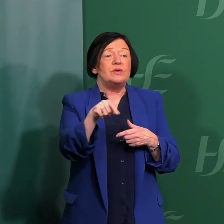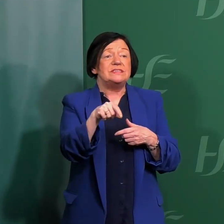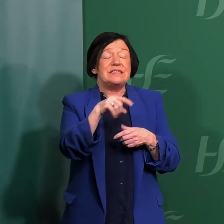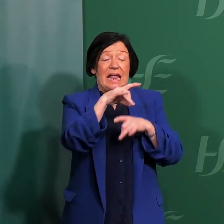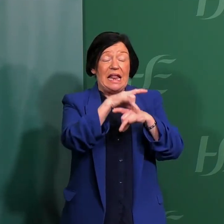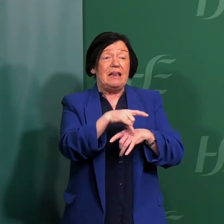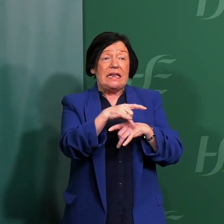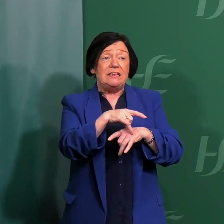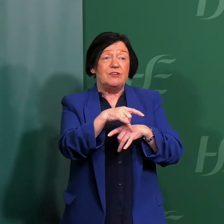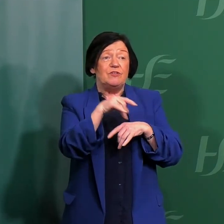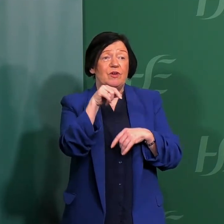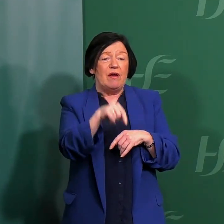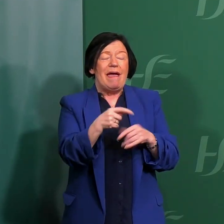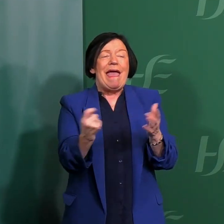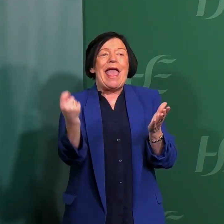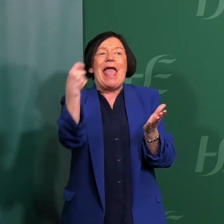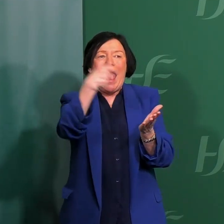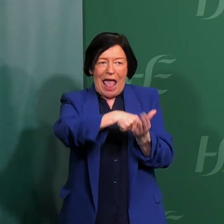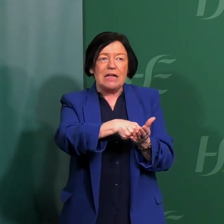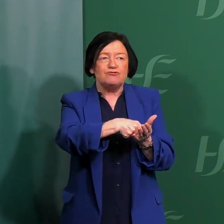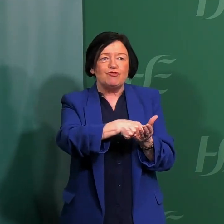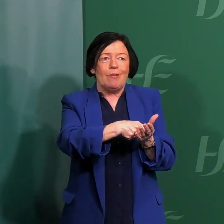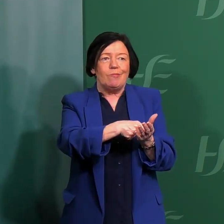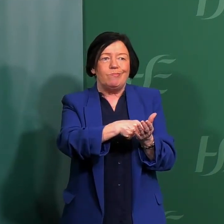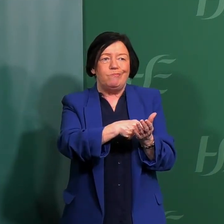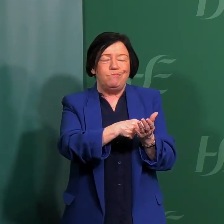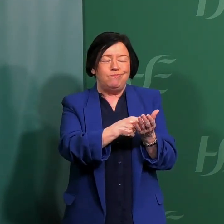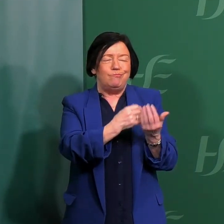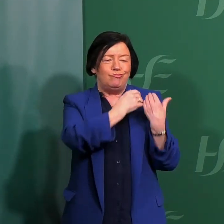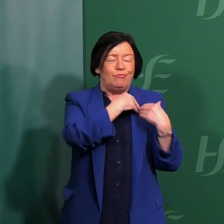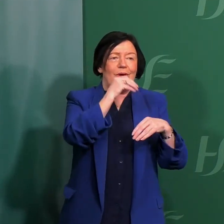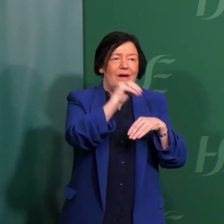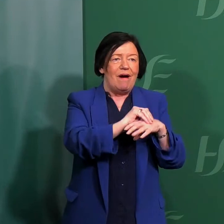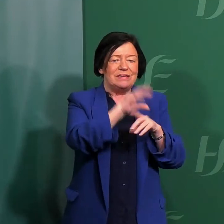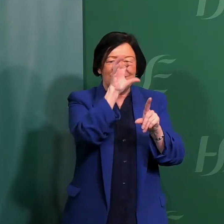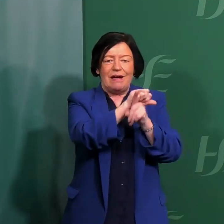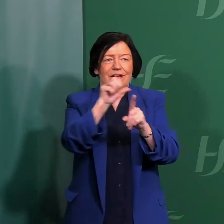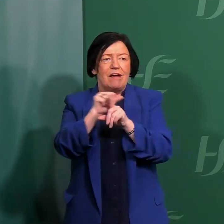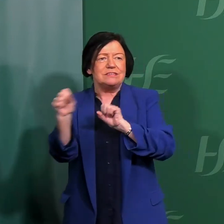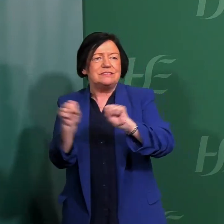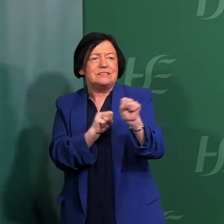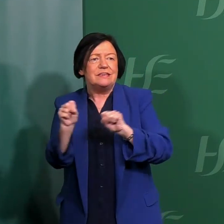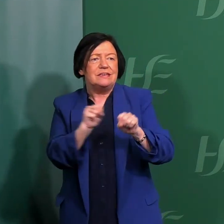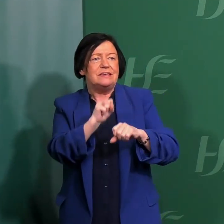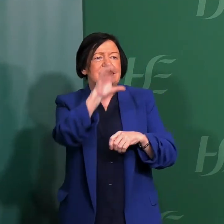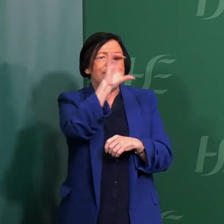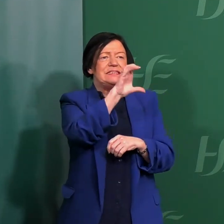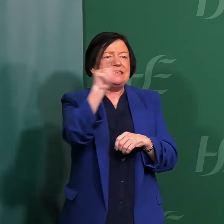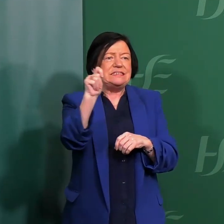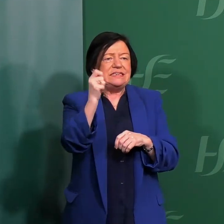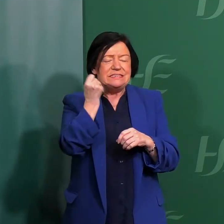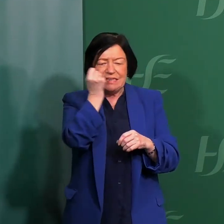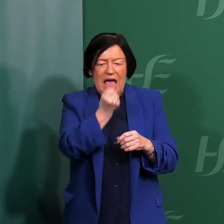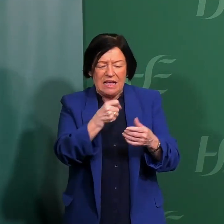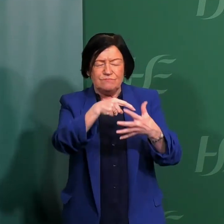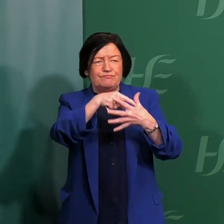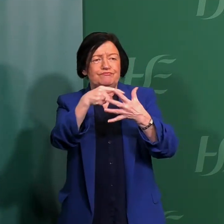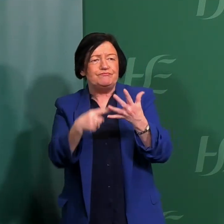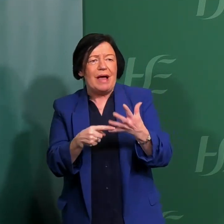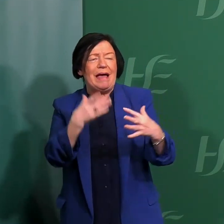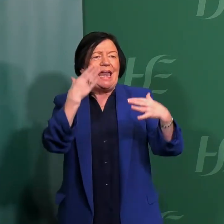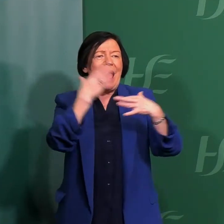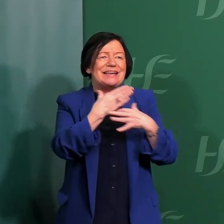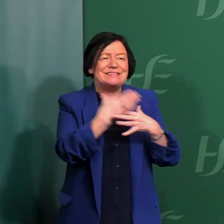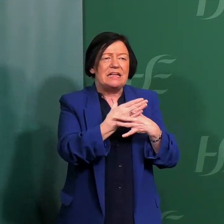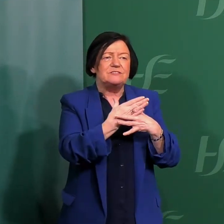conditions are obviously an extra burden on diagnostic services. So for instance, CT scanners in the hospital and access